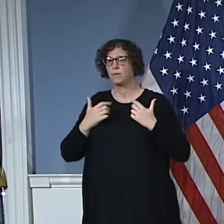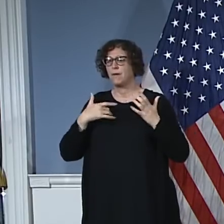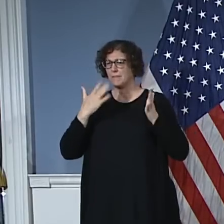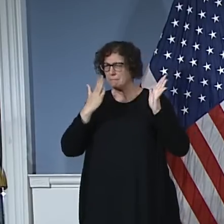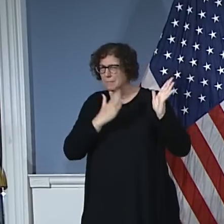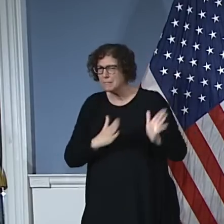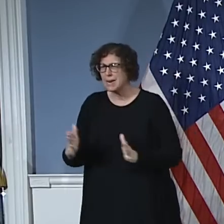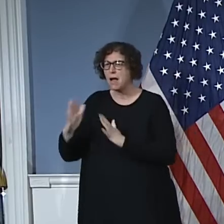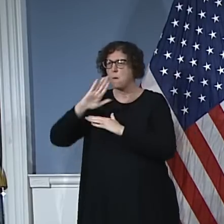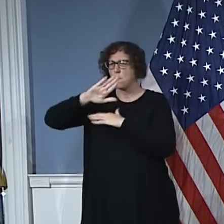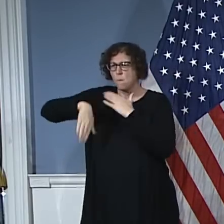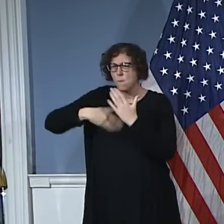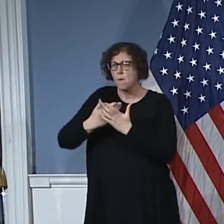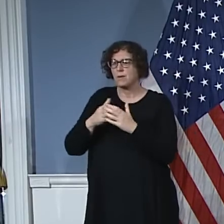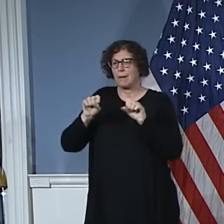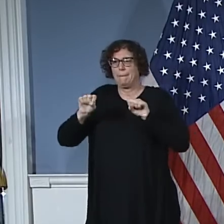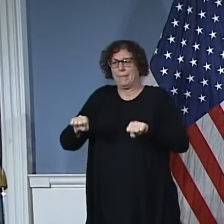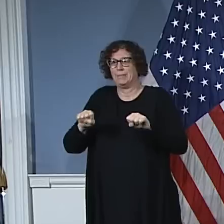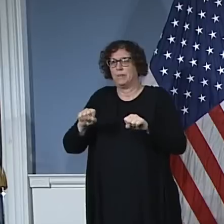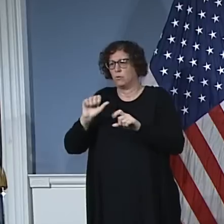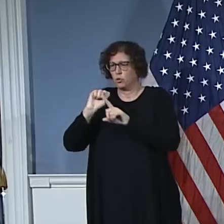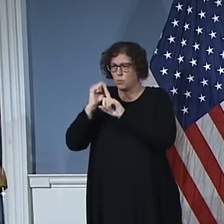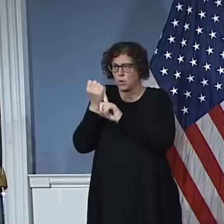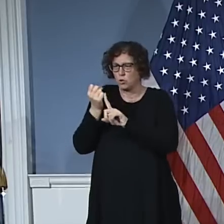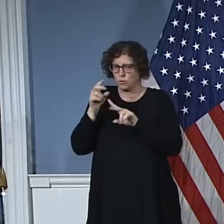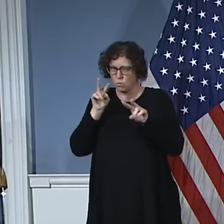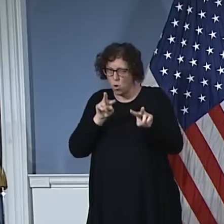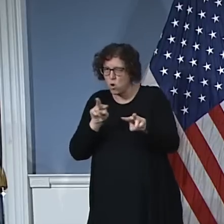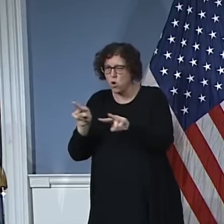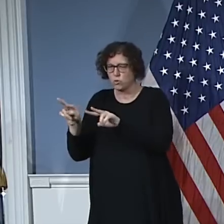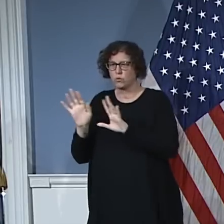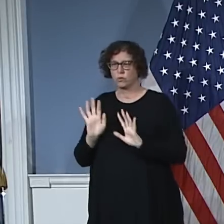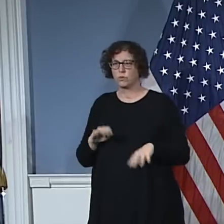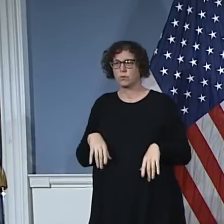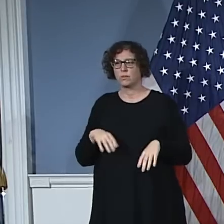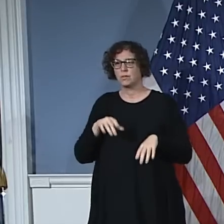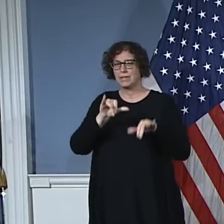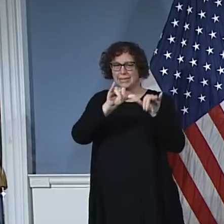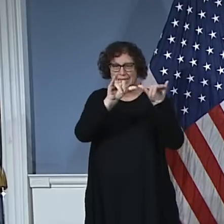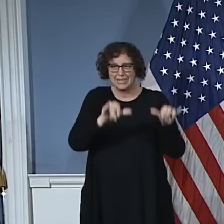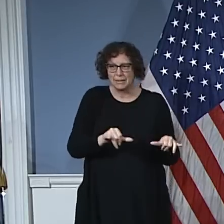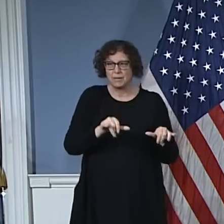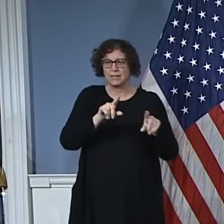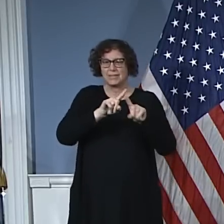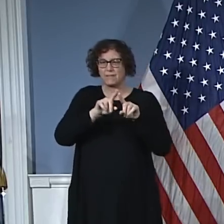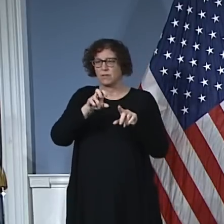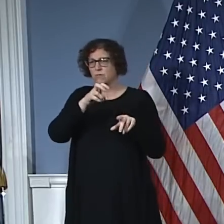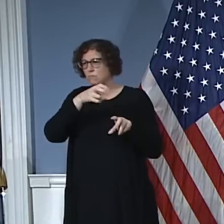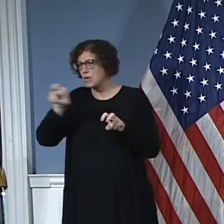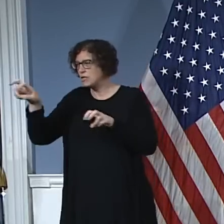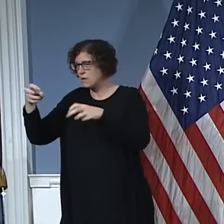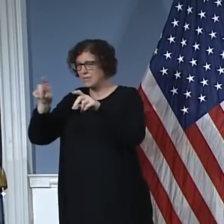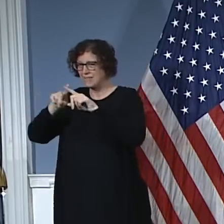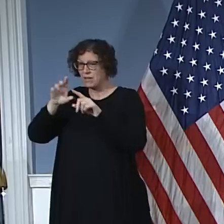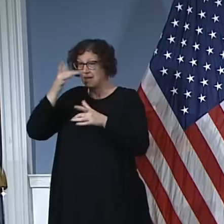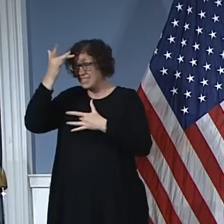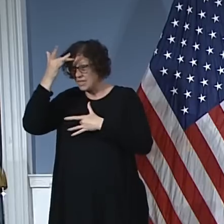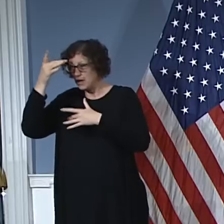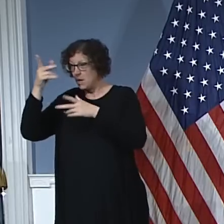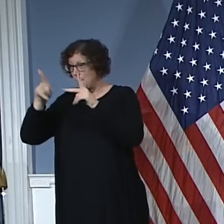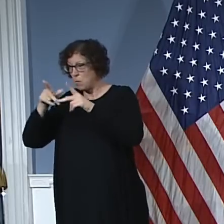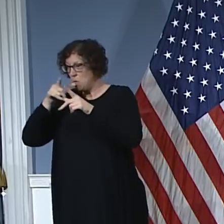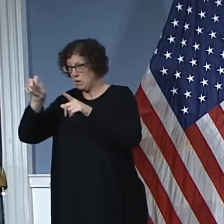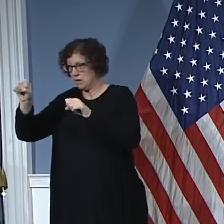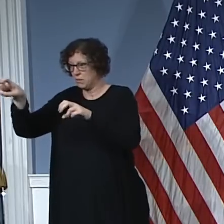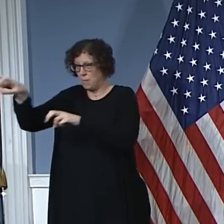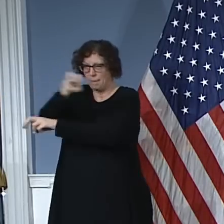people from units that are less important right now to, you know, be ready for any and all